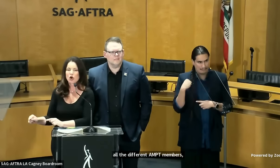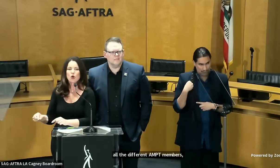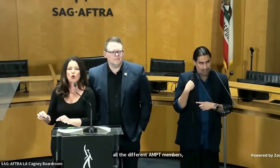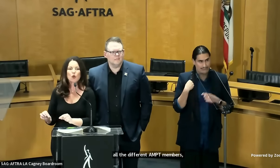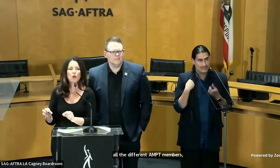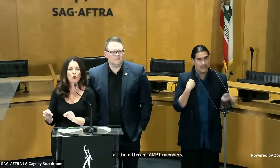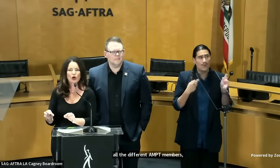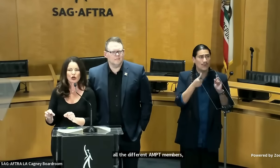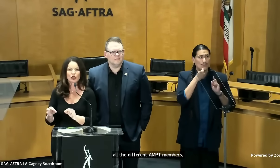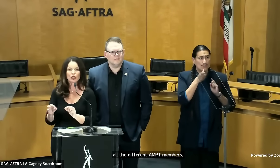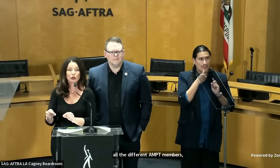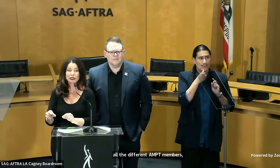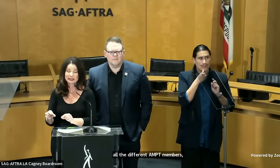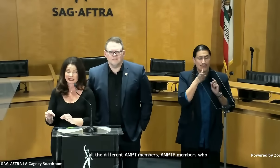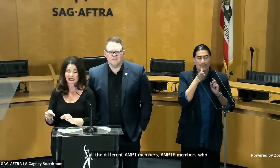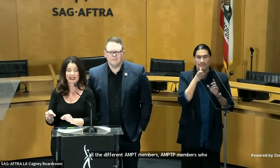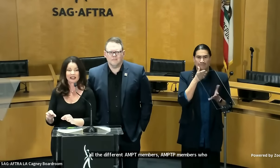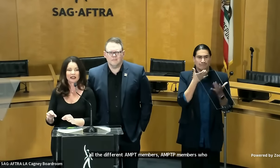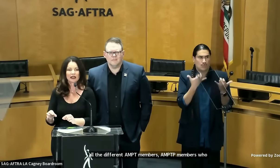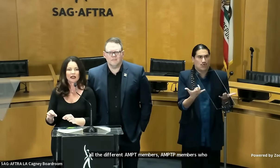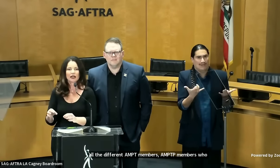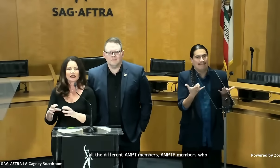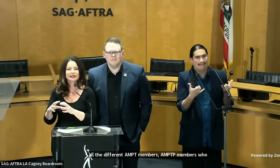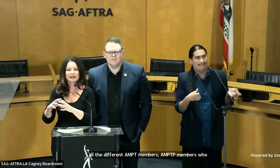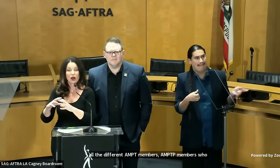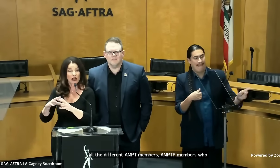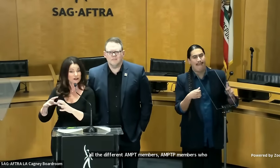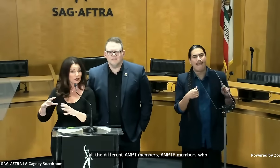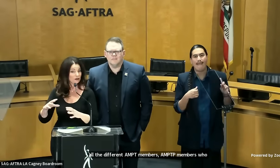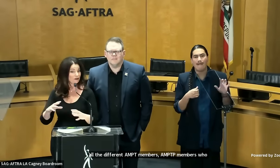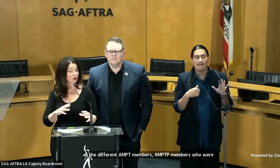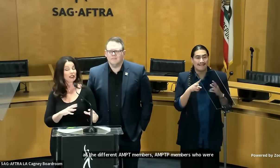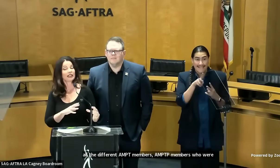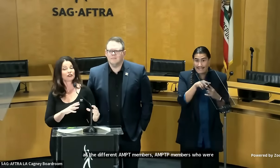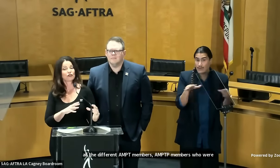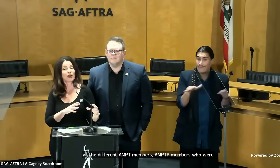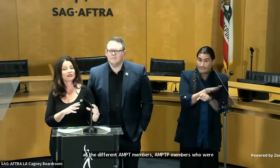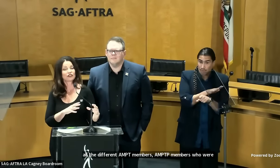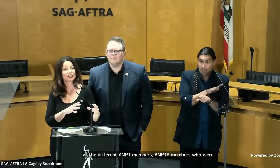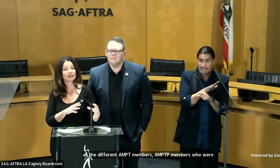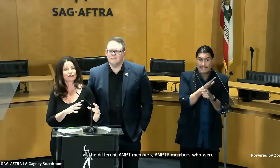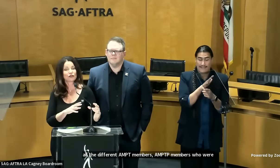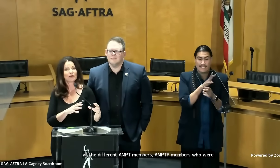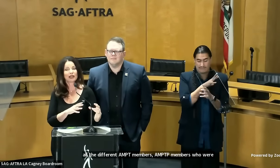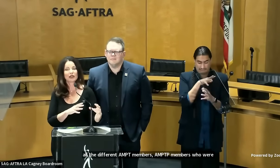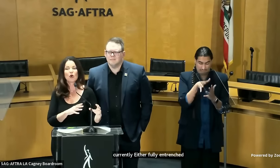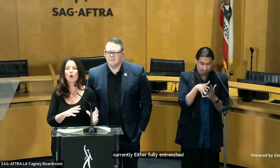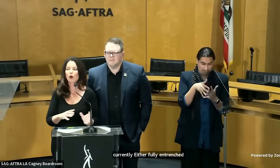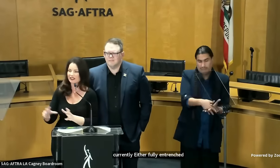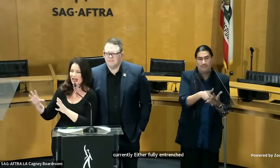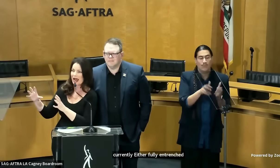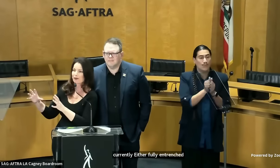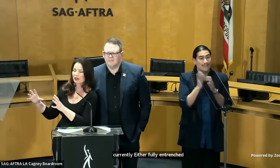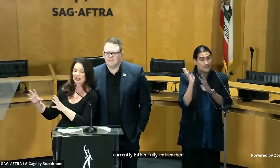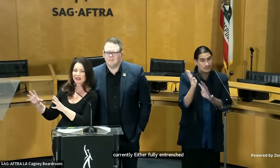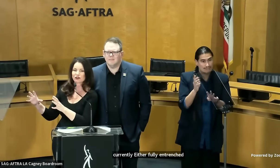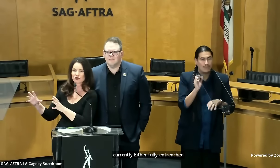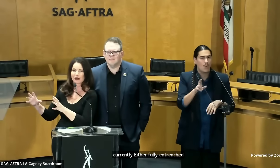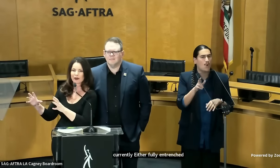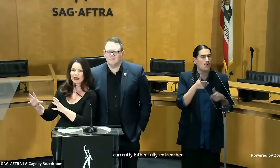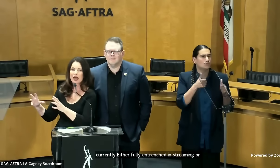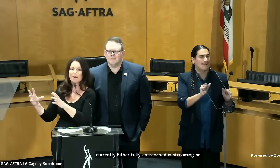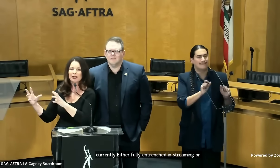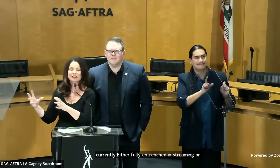members, who were currently either fully entrenched in streaming or dabbling